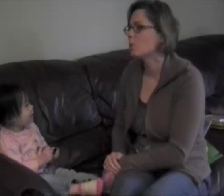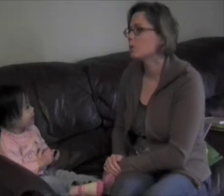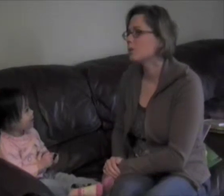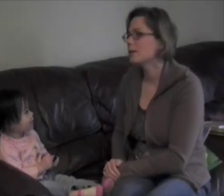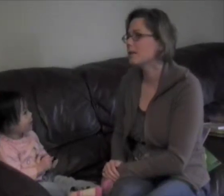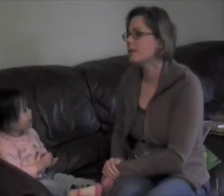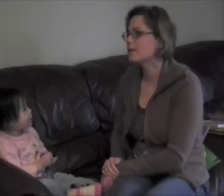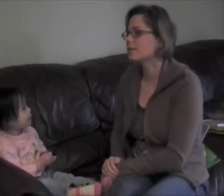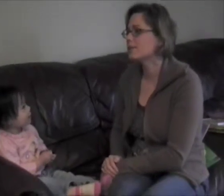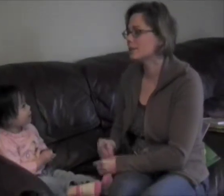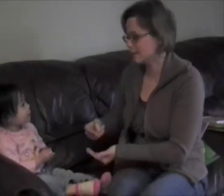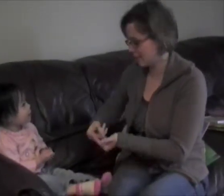Mm-hmm. What's this?